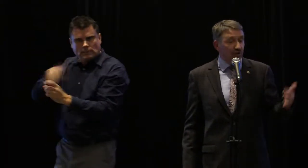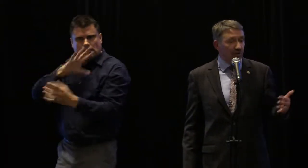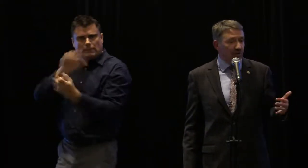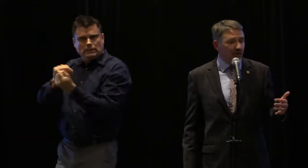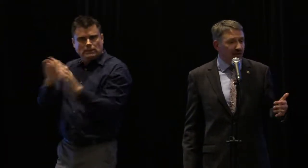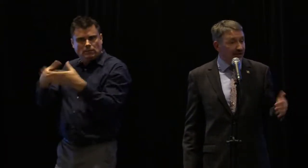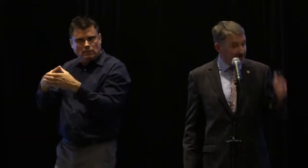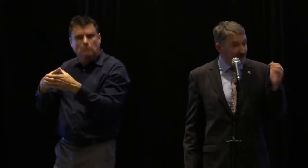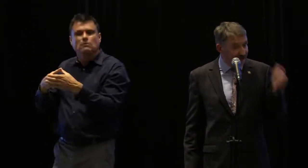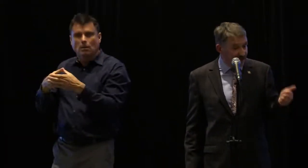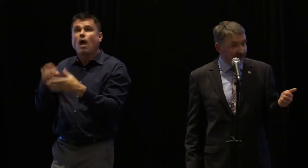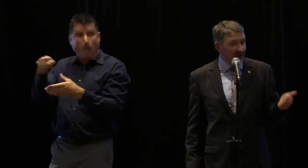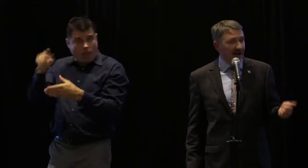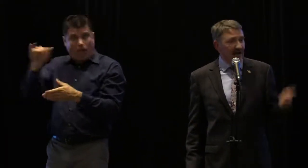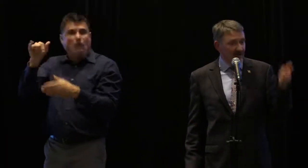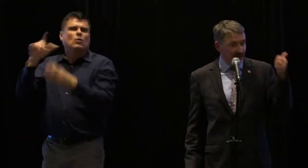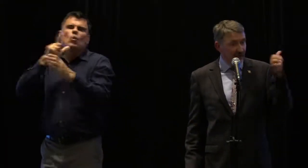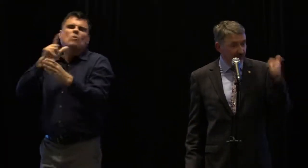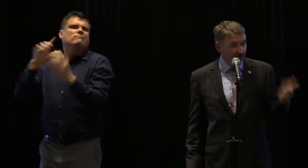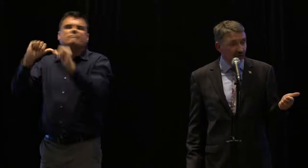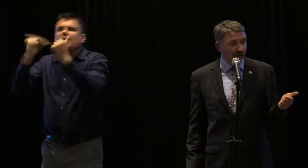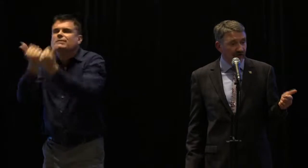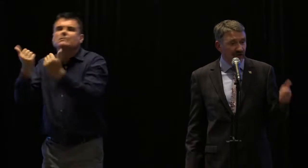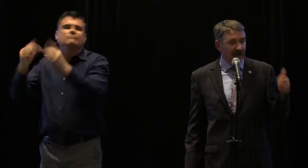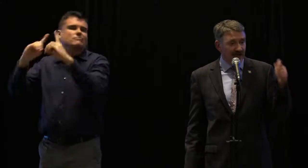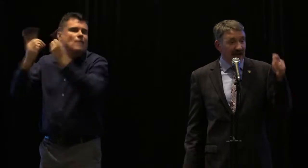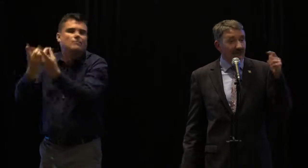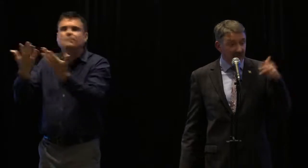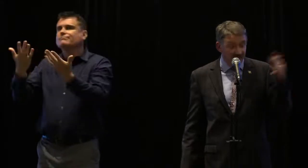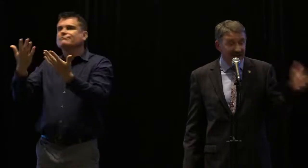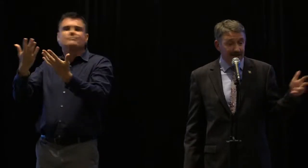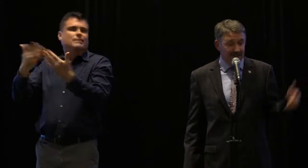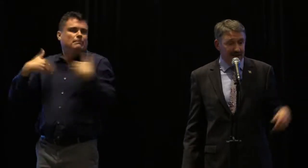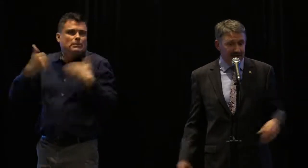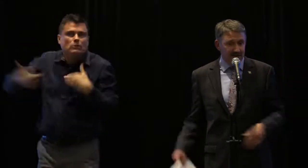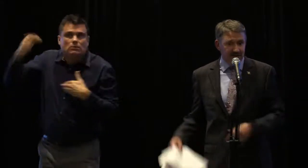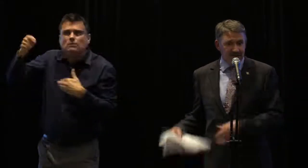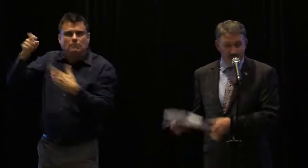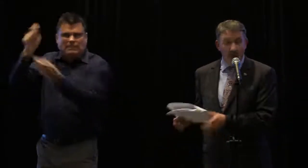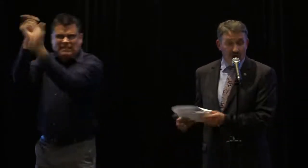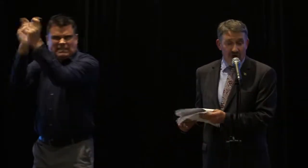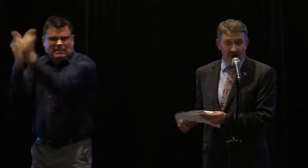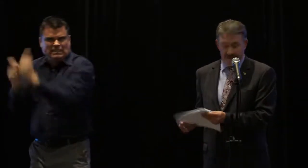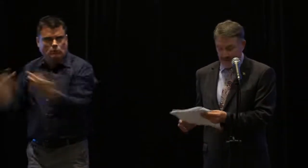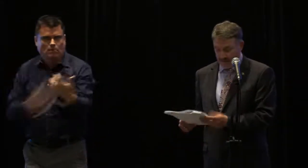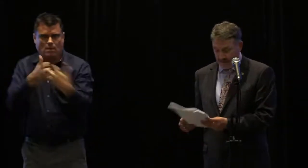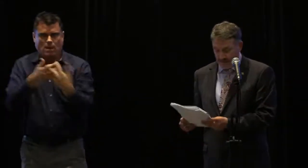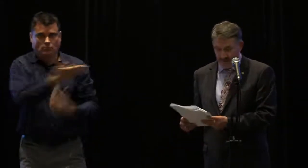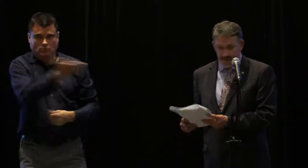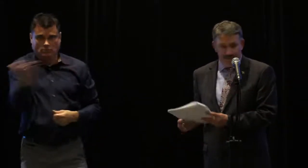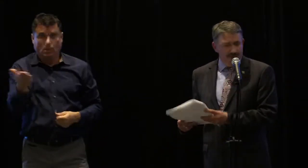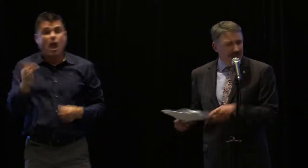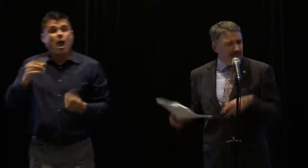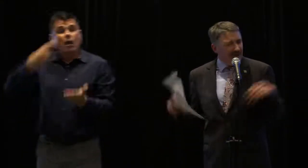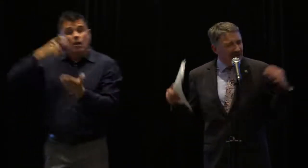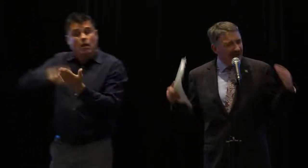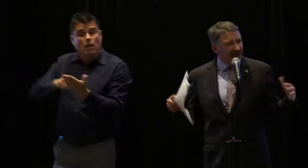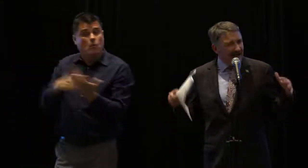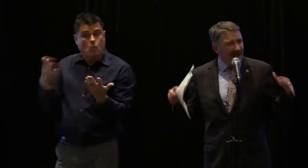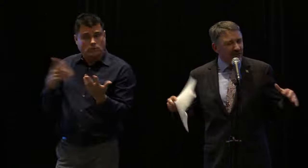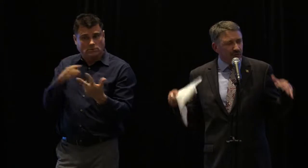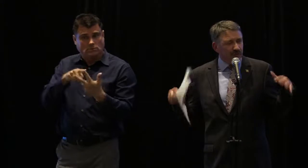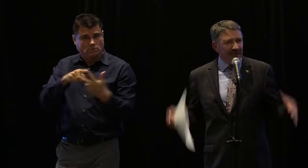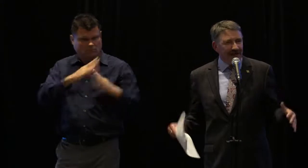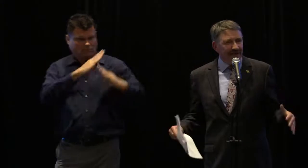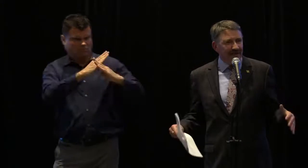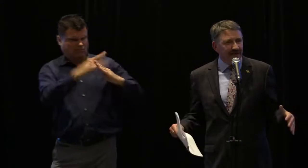do to identify, remove, and prevent barriers from occurring. And by having